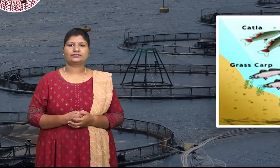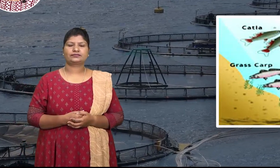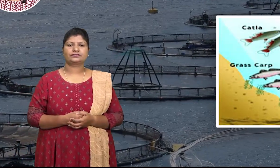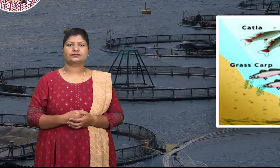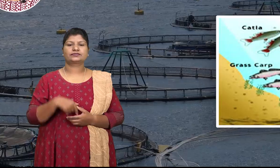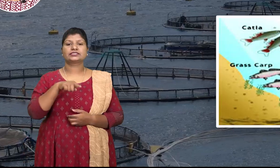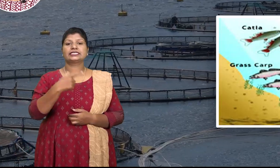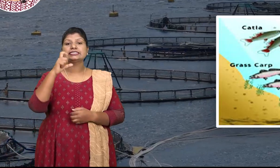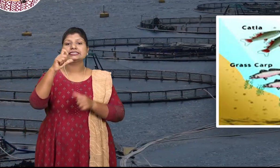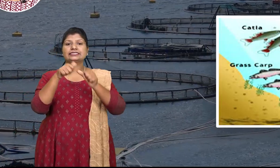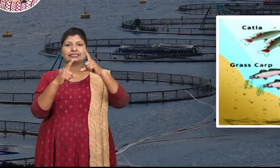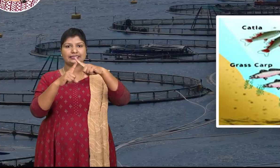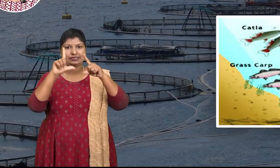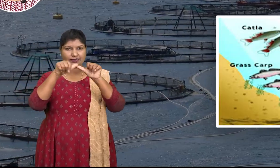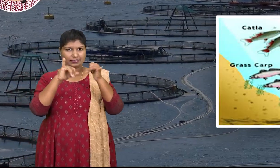As catlas